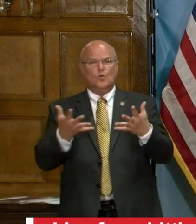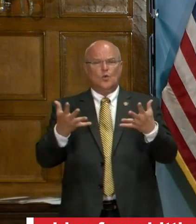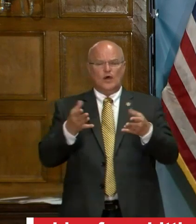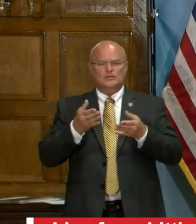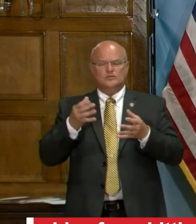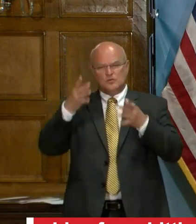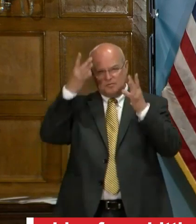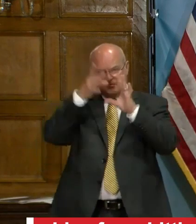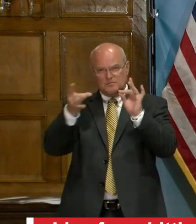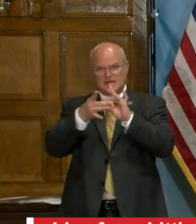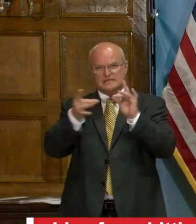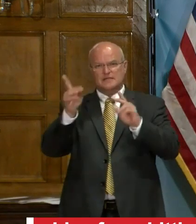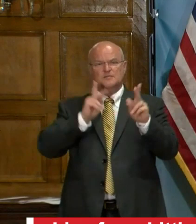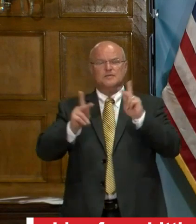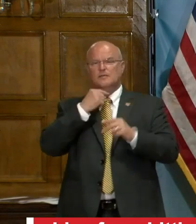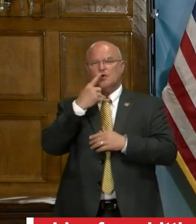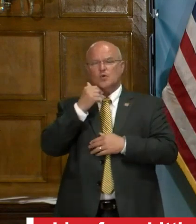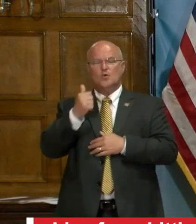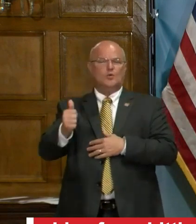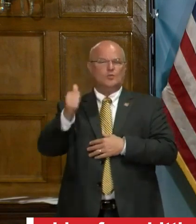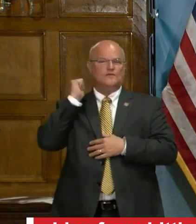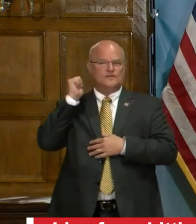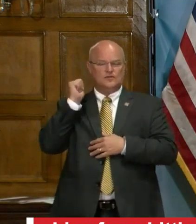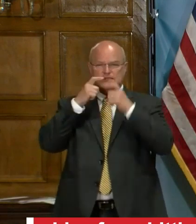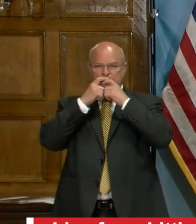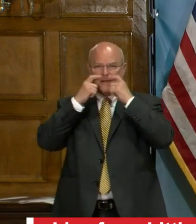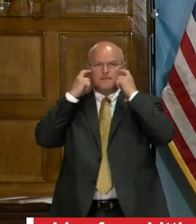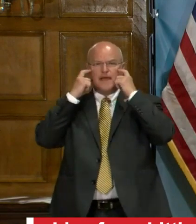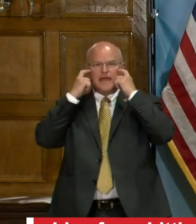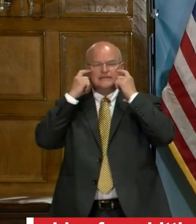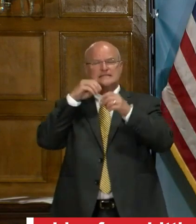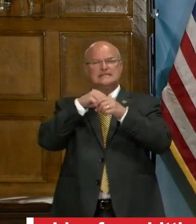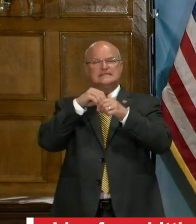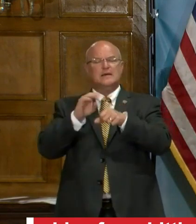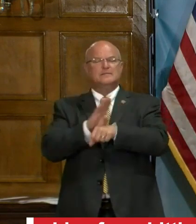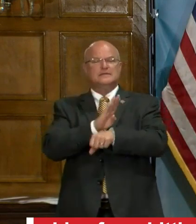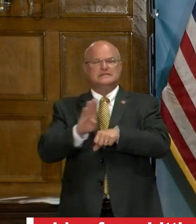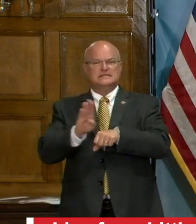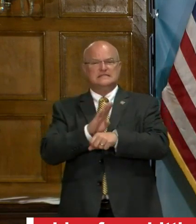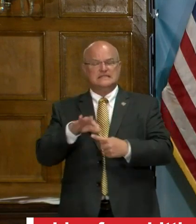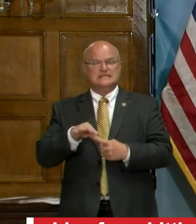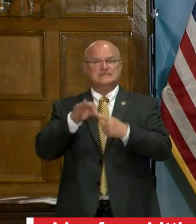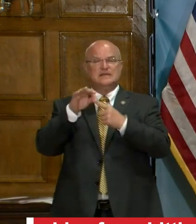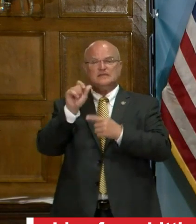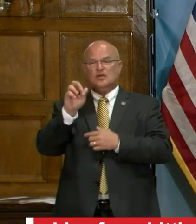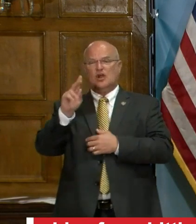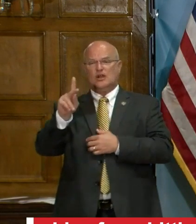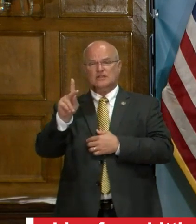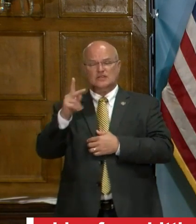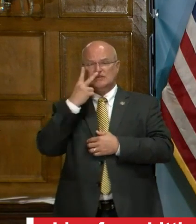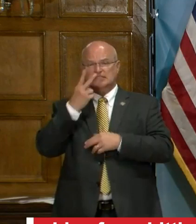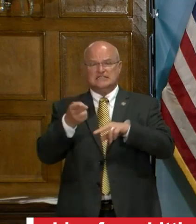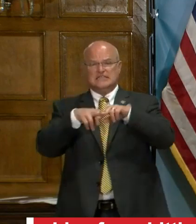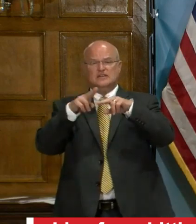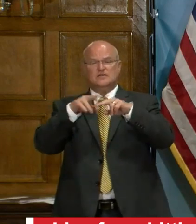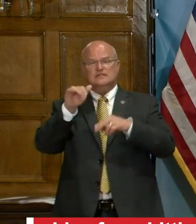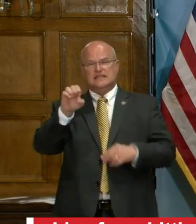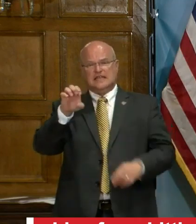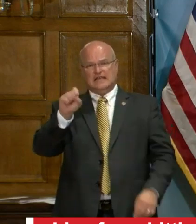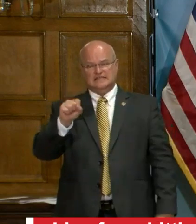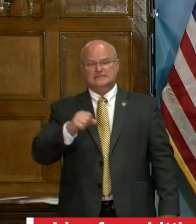your message to these Arkansans who are not wanting to wear them inside businesses, especially as Arkansas sees an increase in